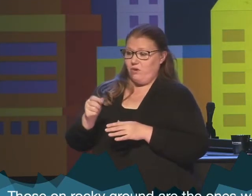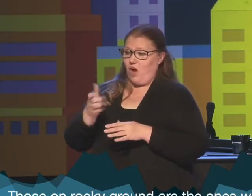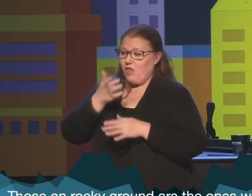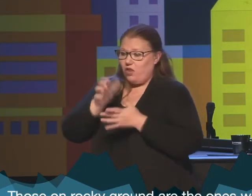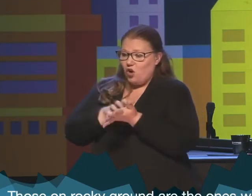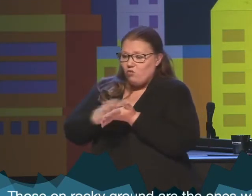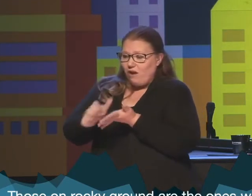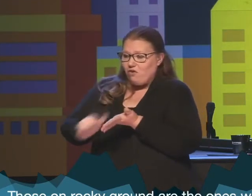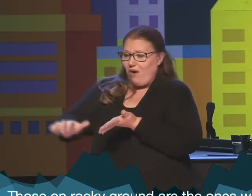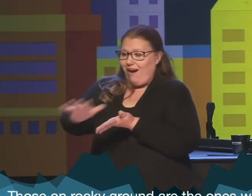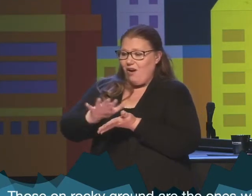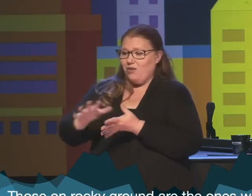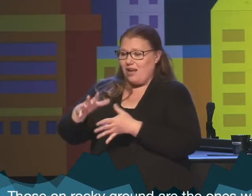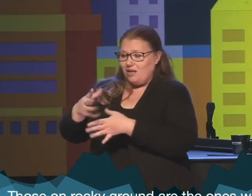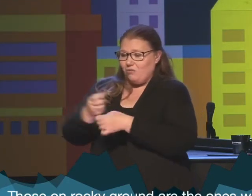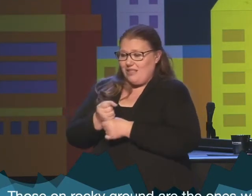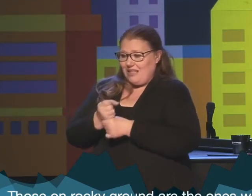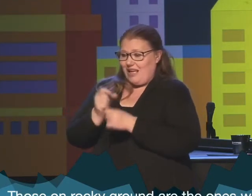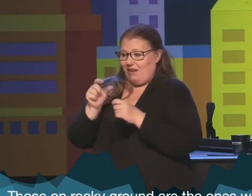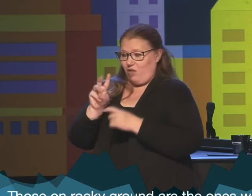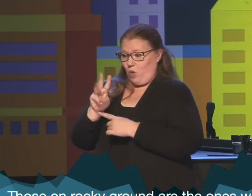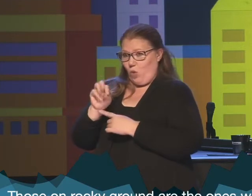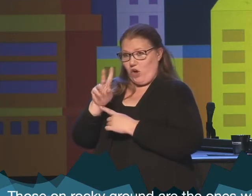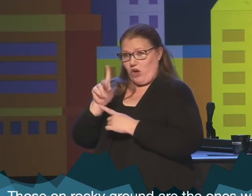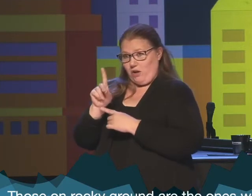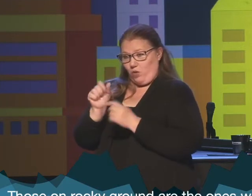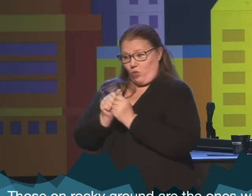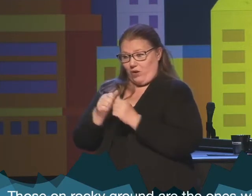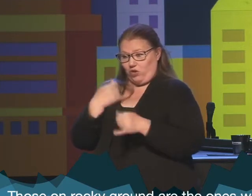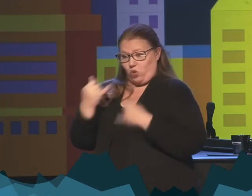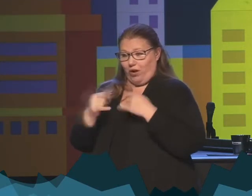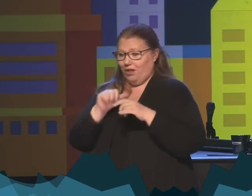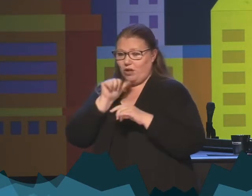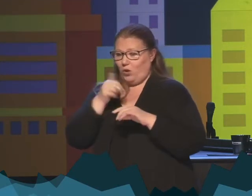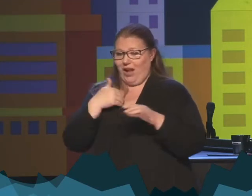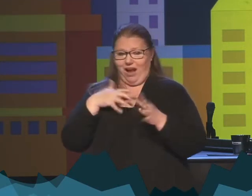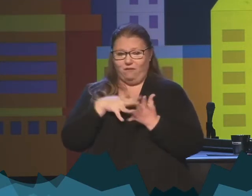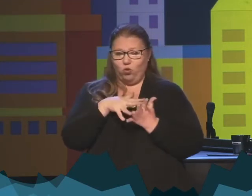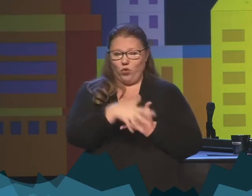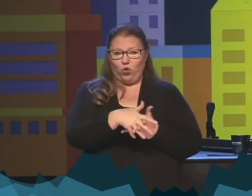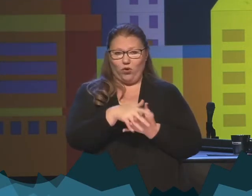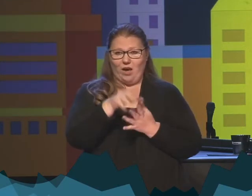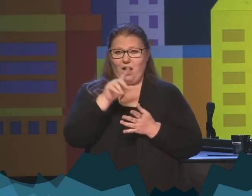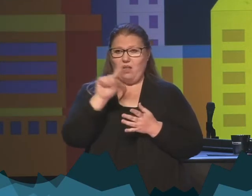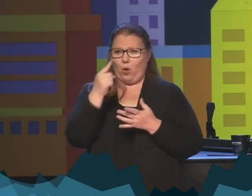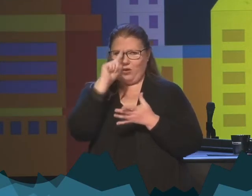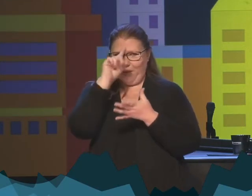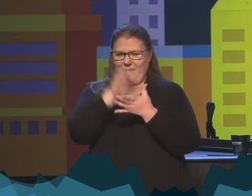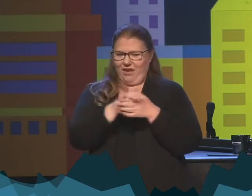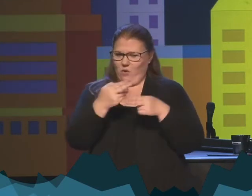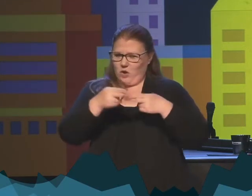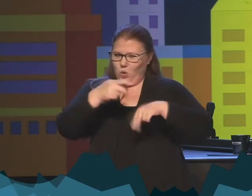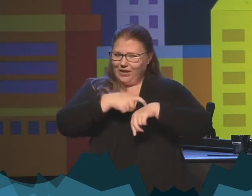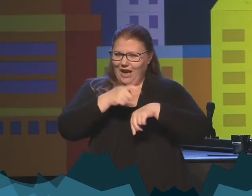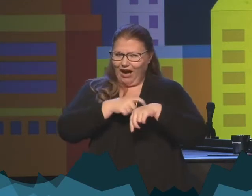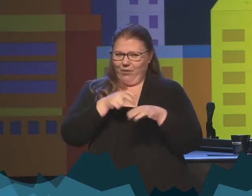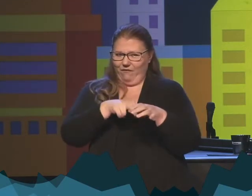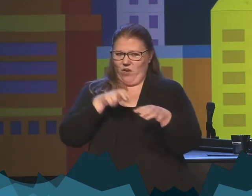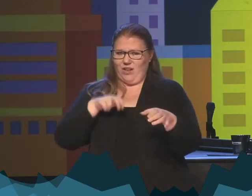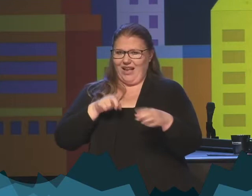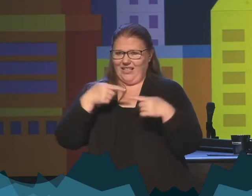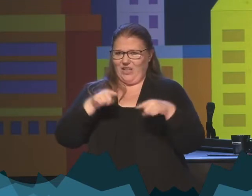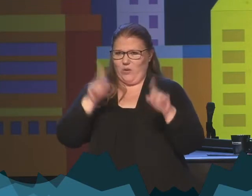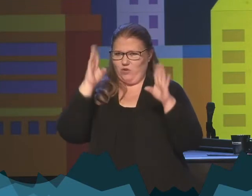they hear, receive the word with joy, but they have no root. They believe only for a time and fall away in time of